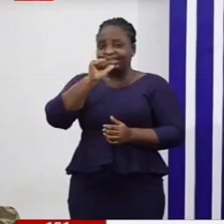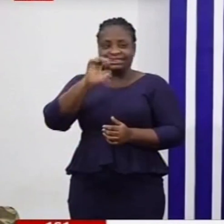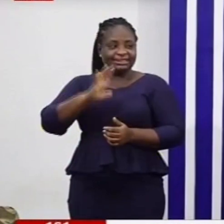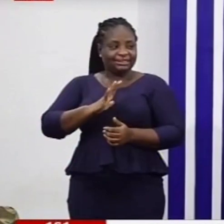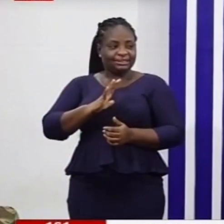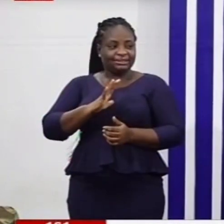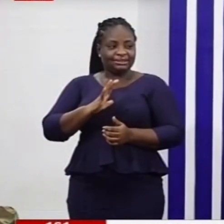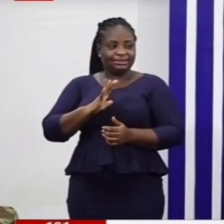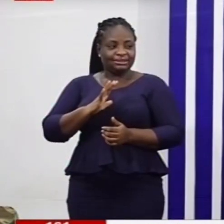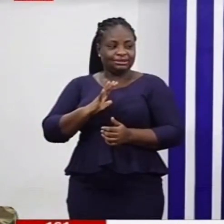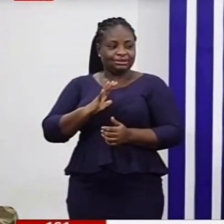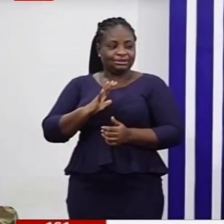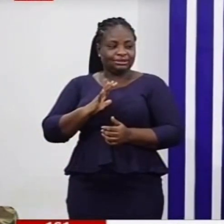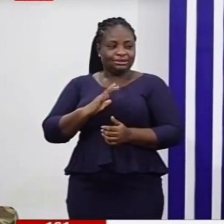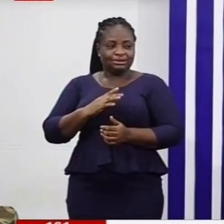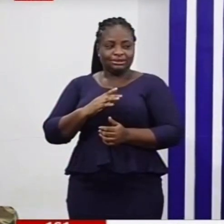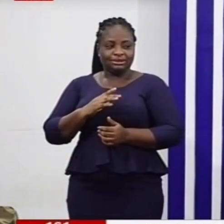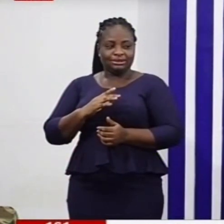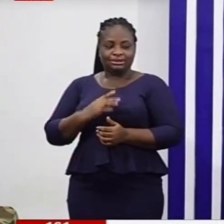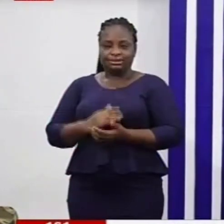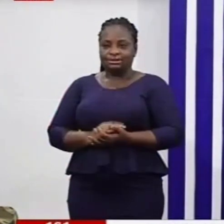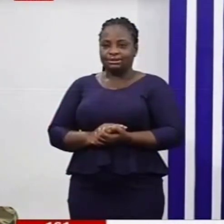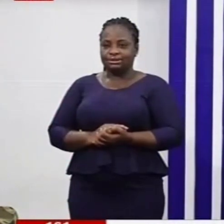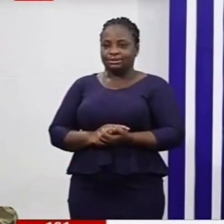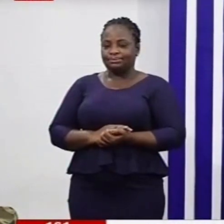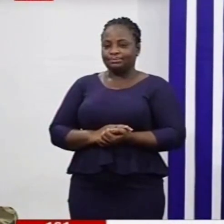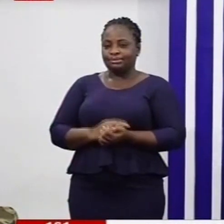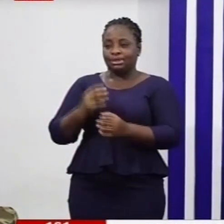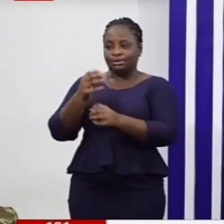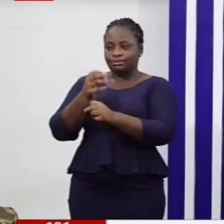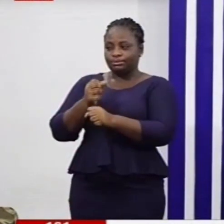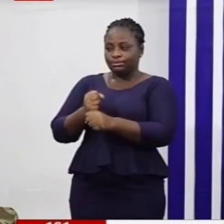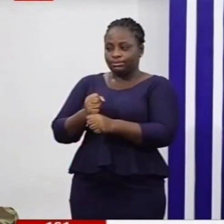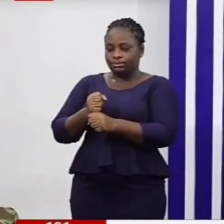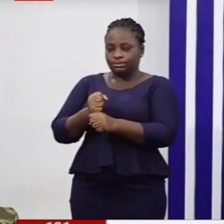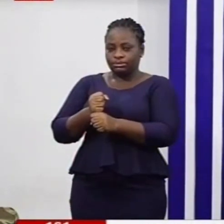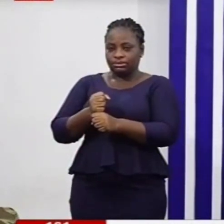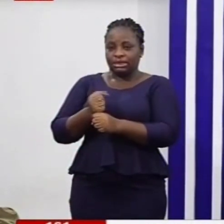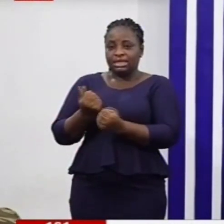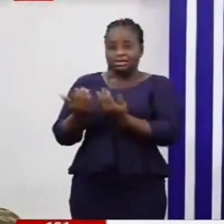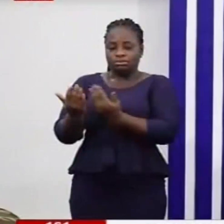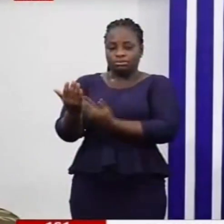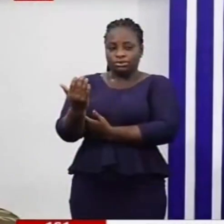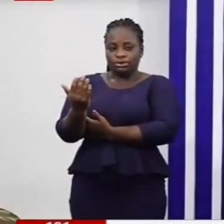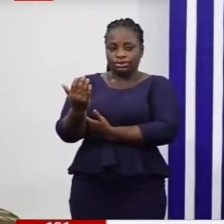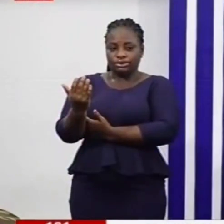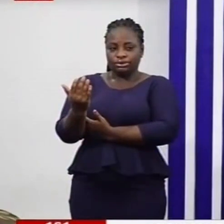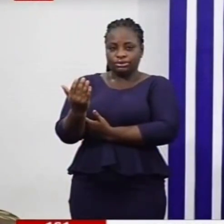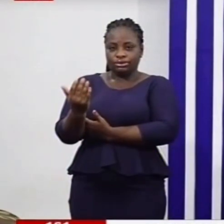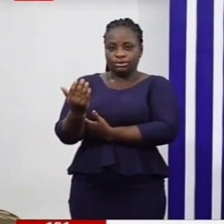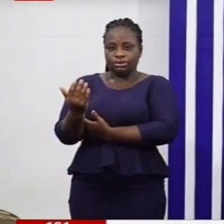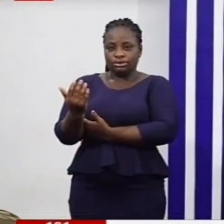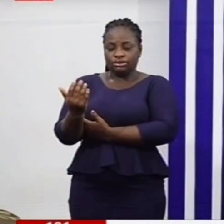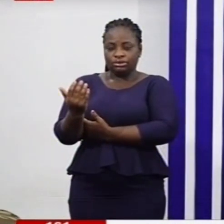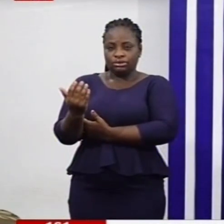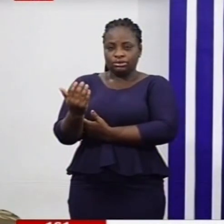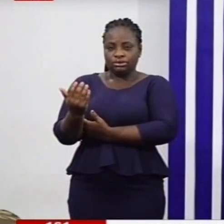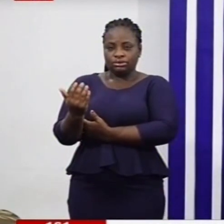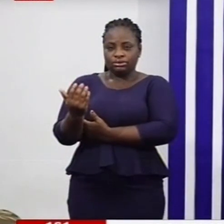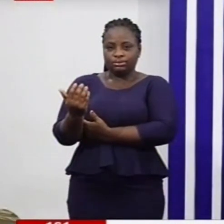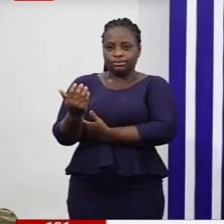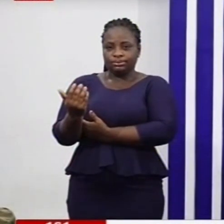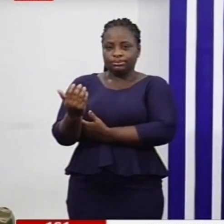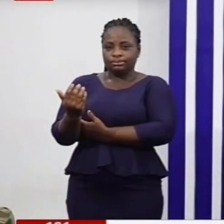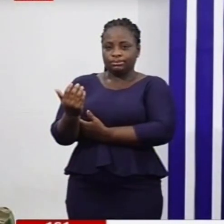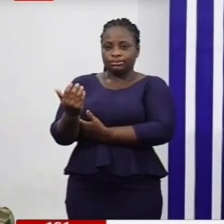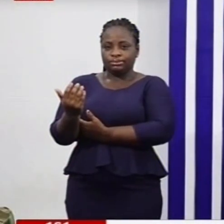are going to the third part of our brief this morning, which is to,